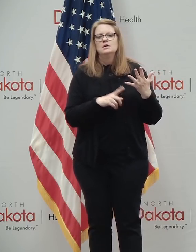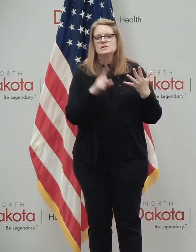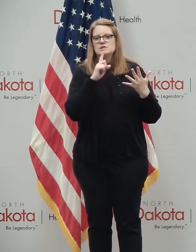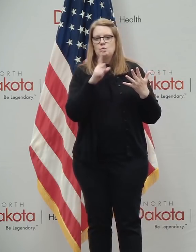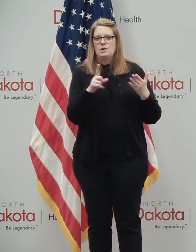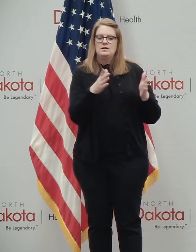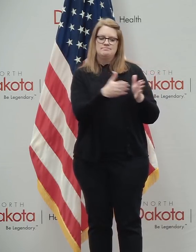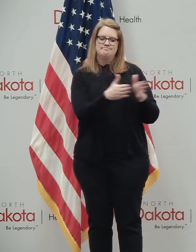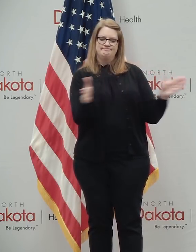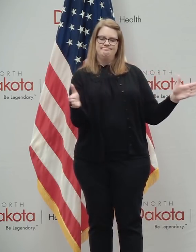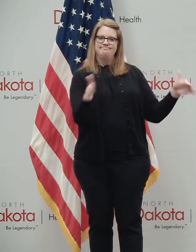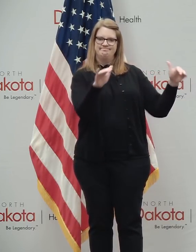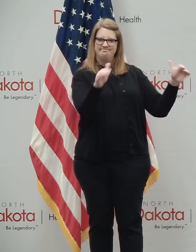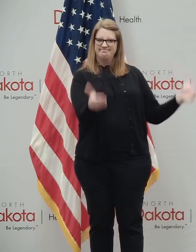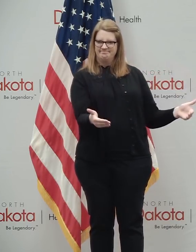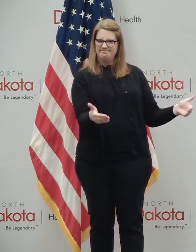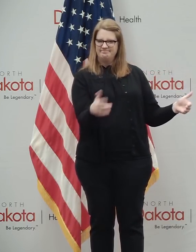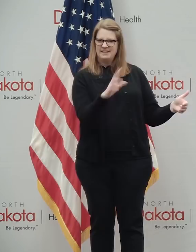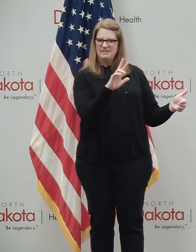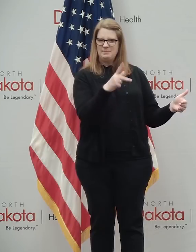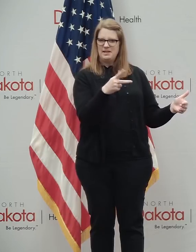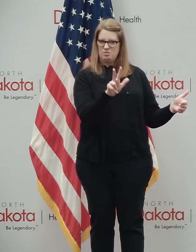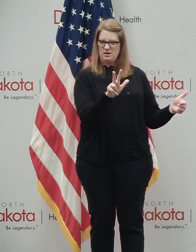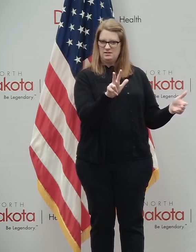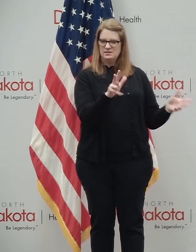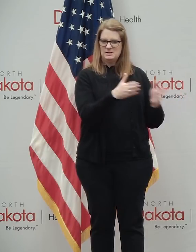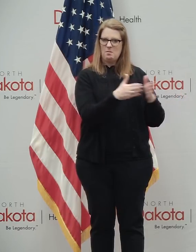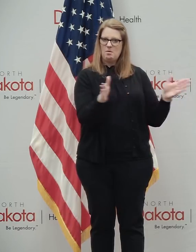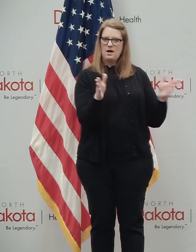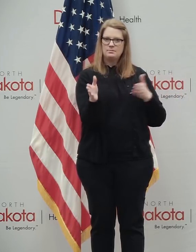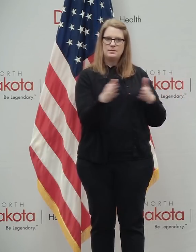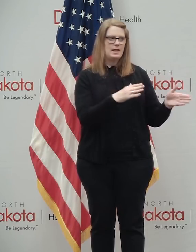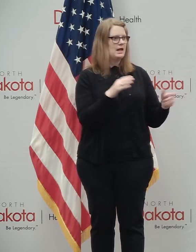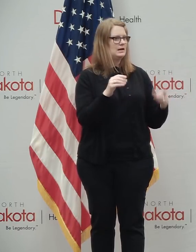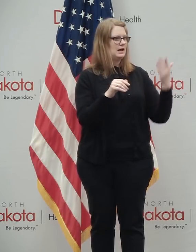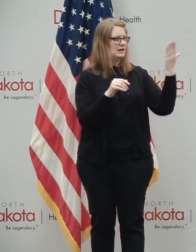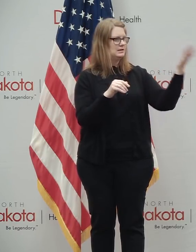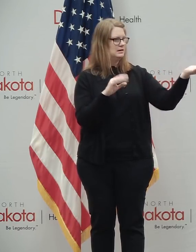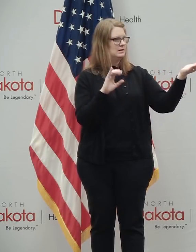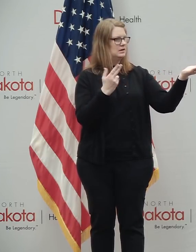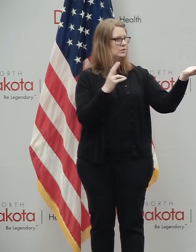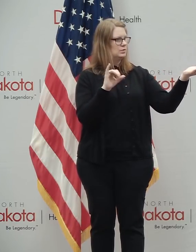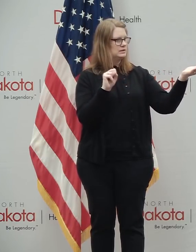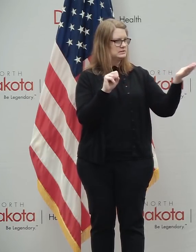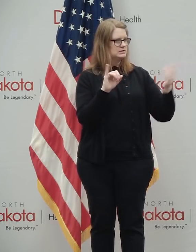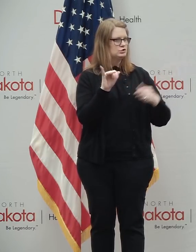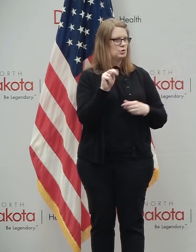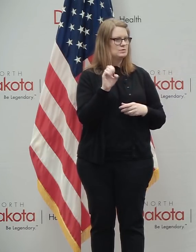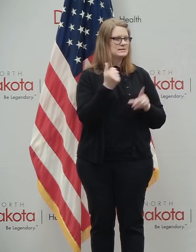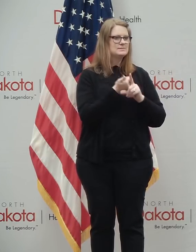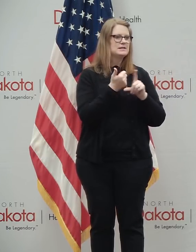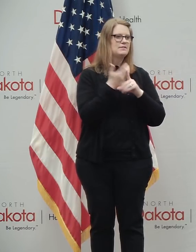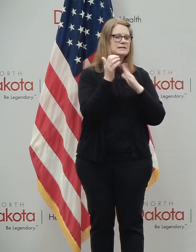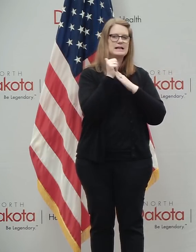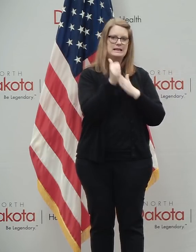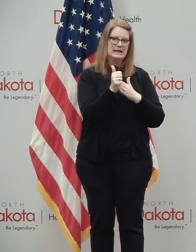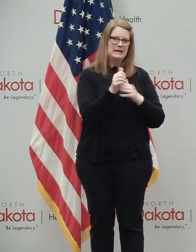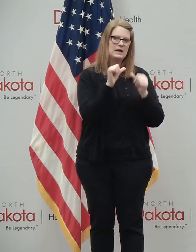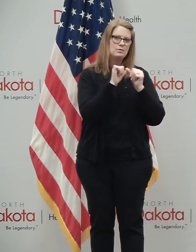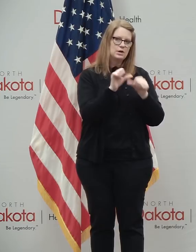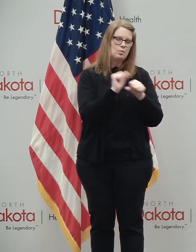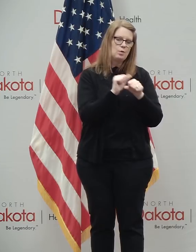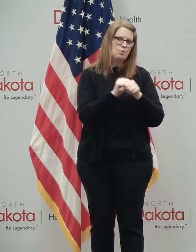broad-based vulnerable population plan. And as you know, Chris Jones is leading that, and will continue to work with local public